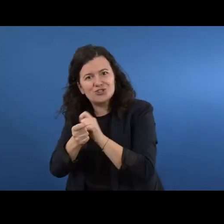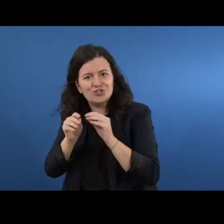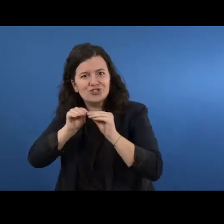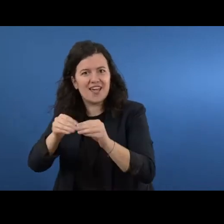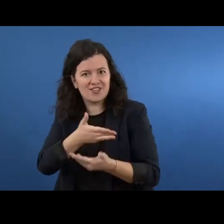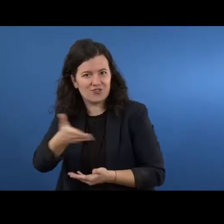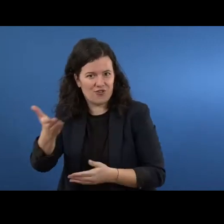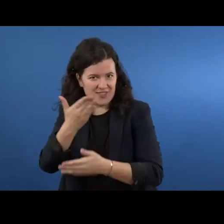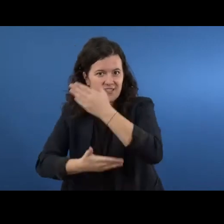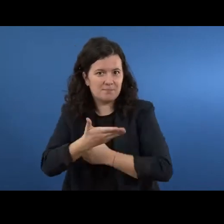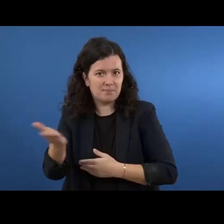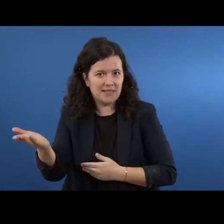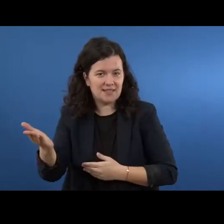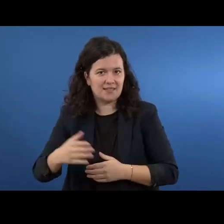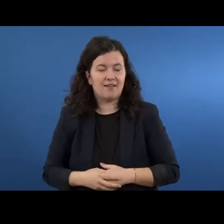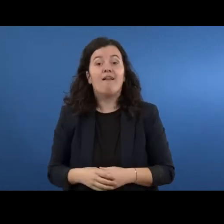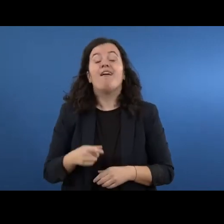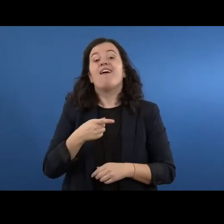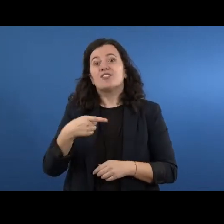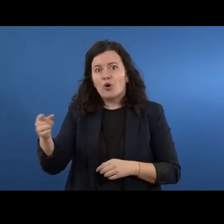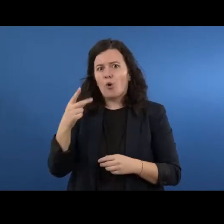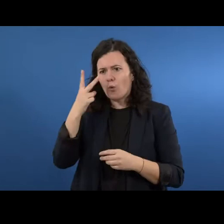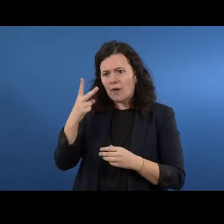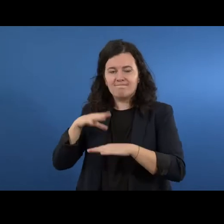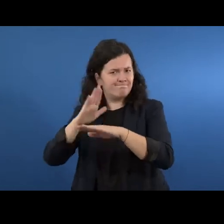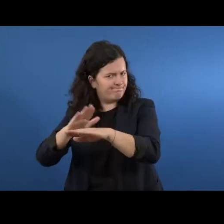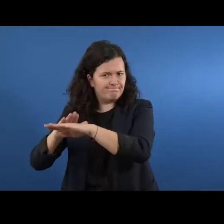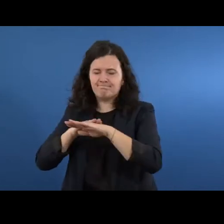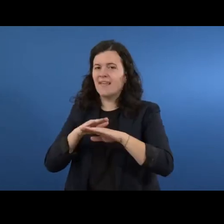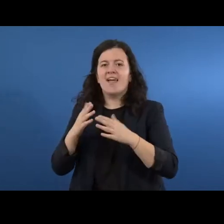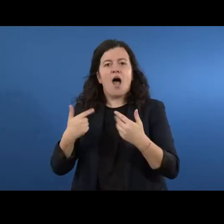we've seen that reality, and we're exposed to that on a daily basis through our work